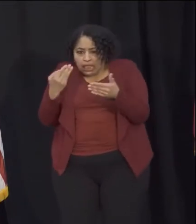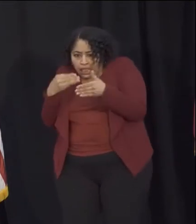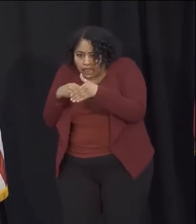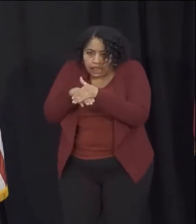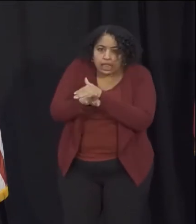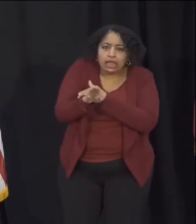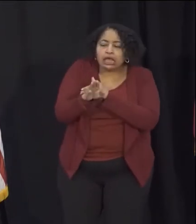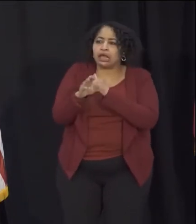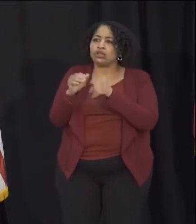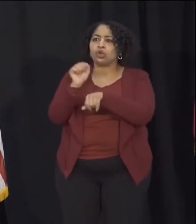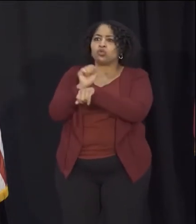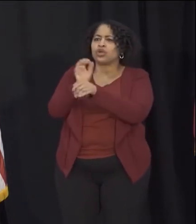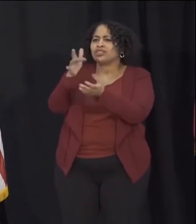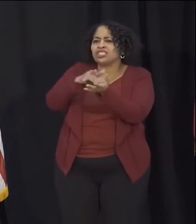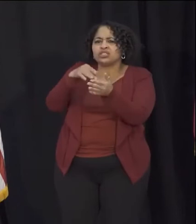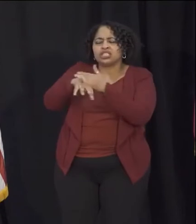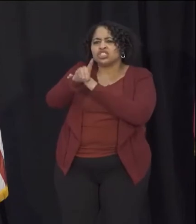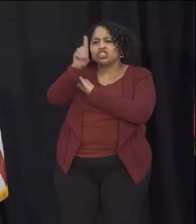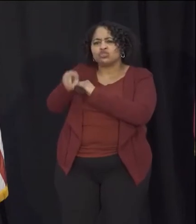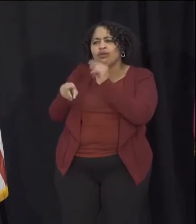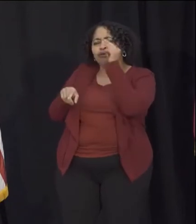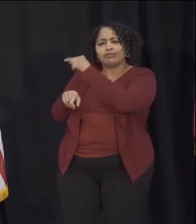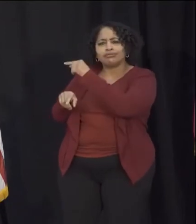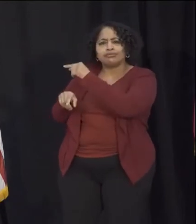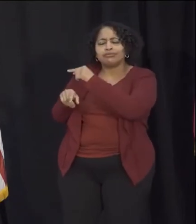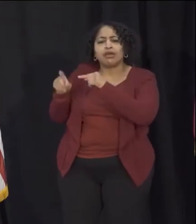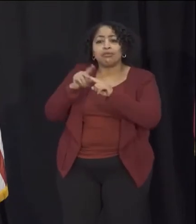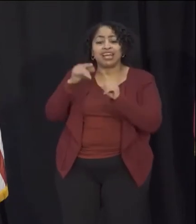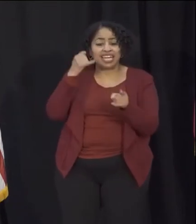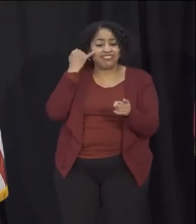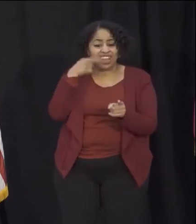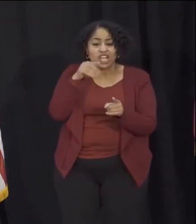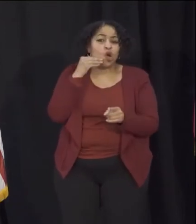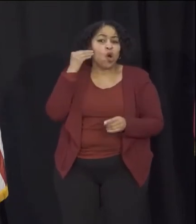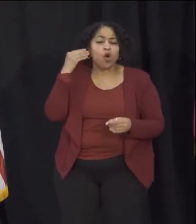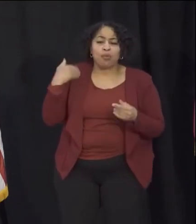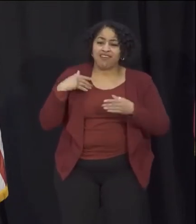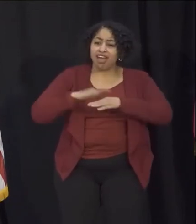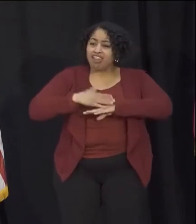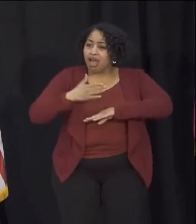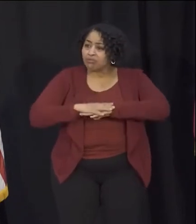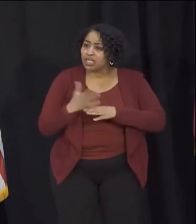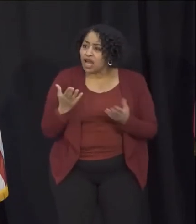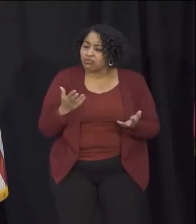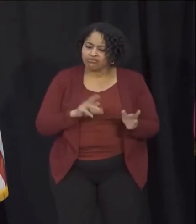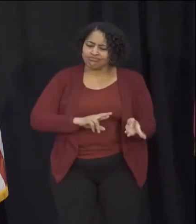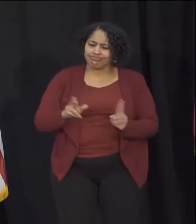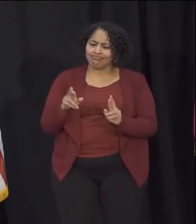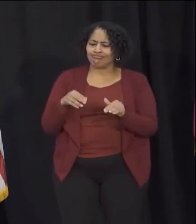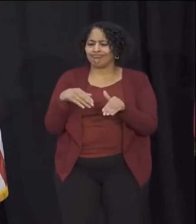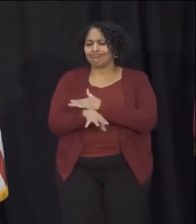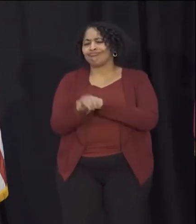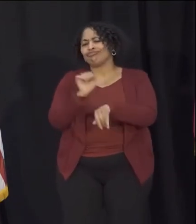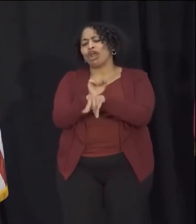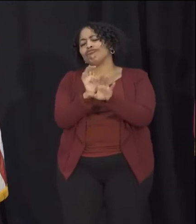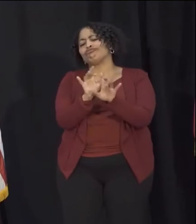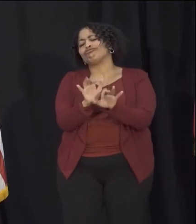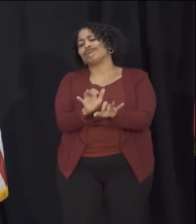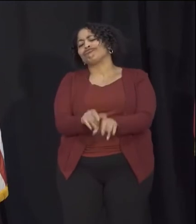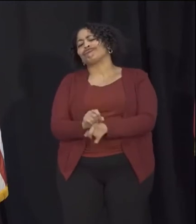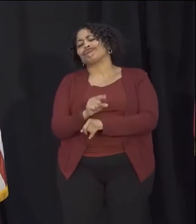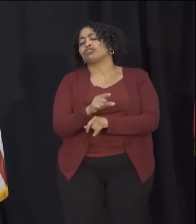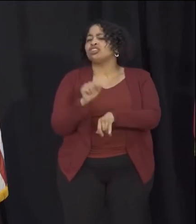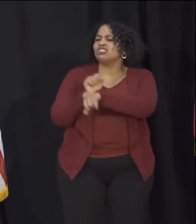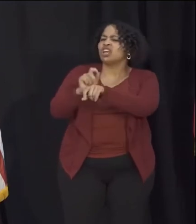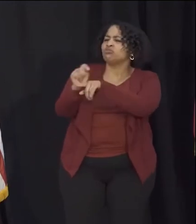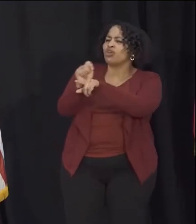to the 8 Detroit at Work centers. But if these households had laptops, they could access those jobs and the job